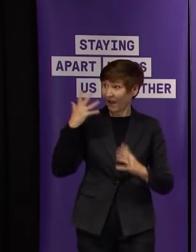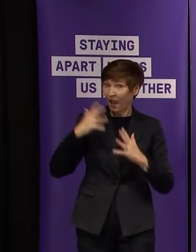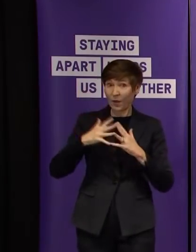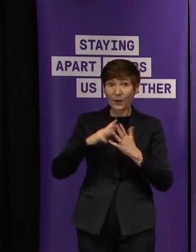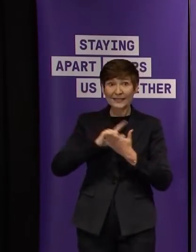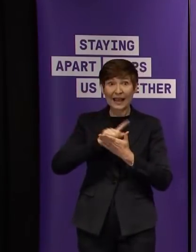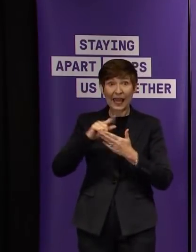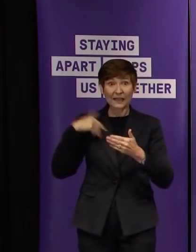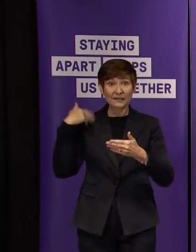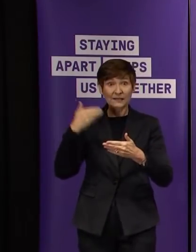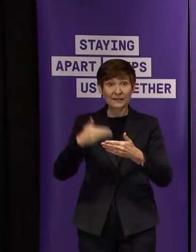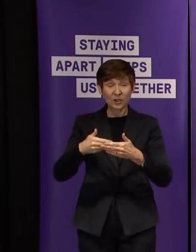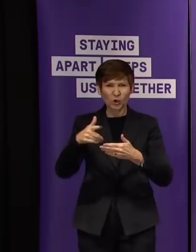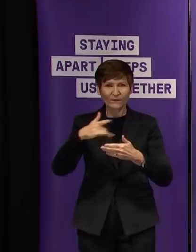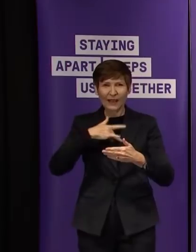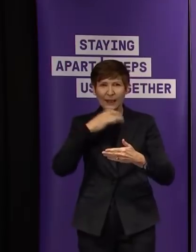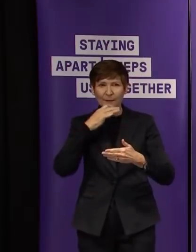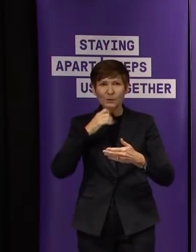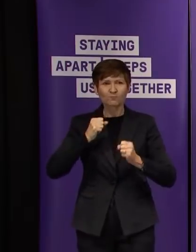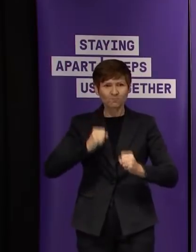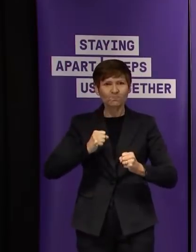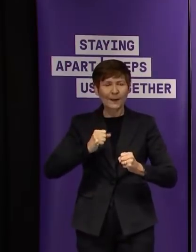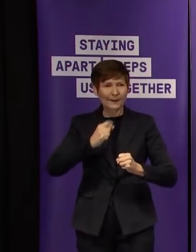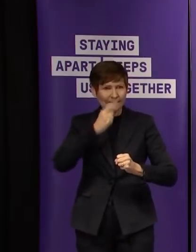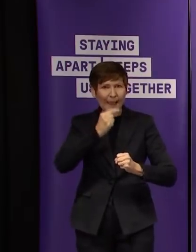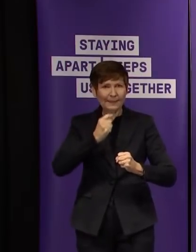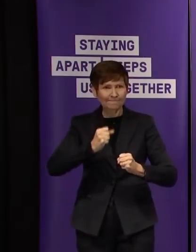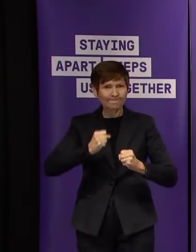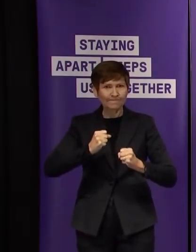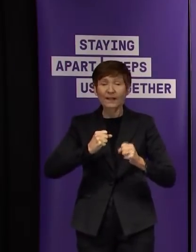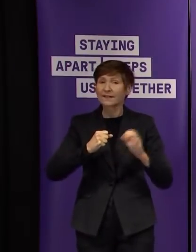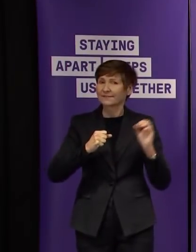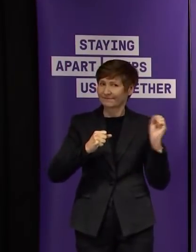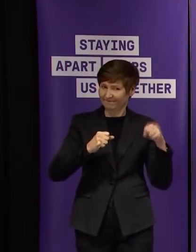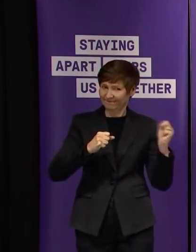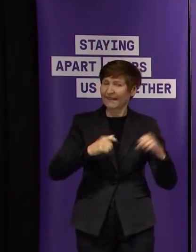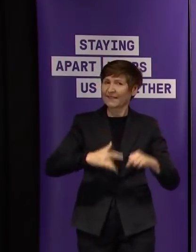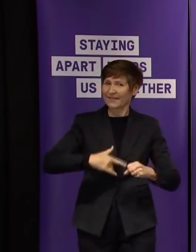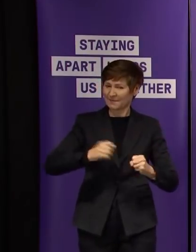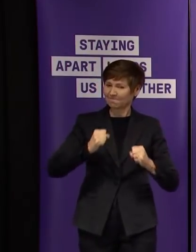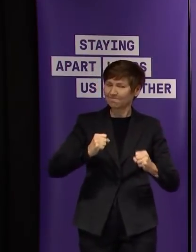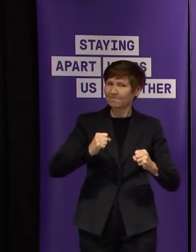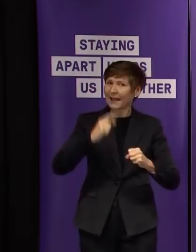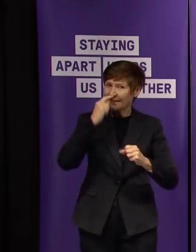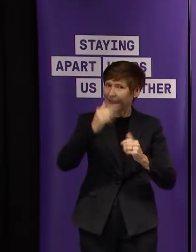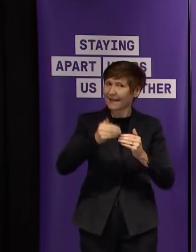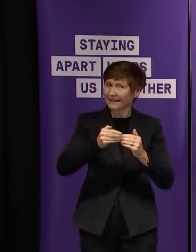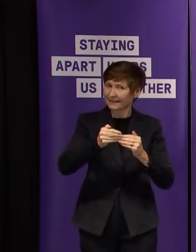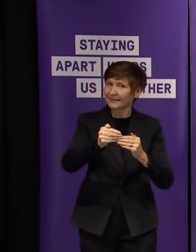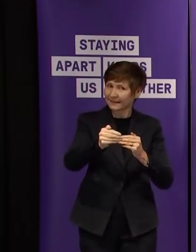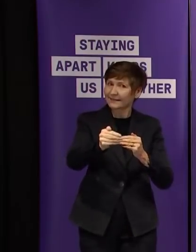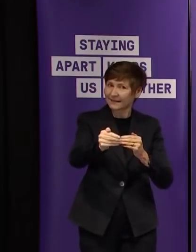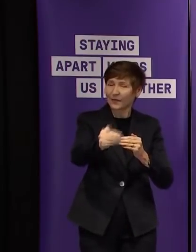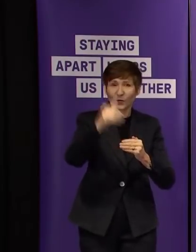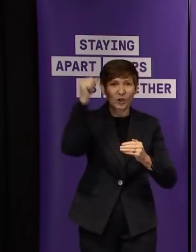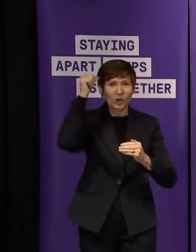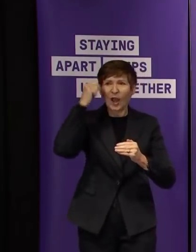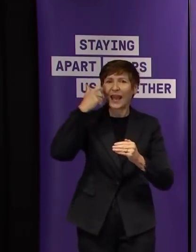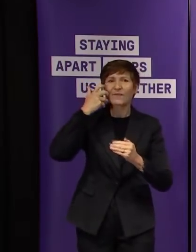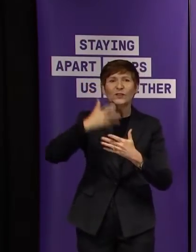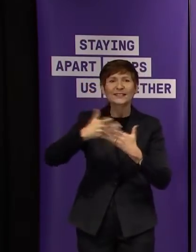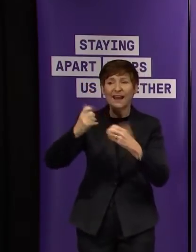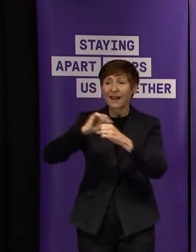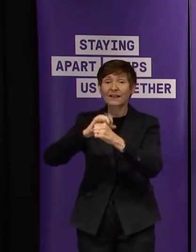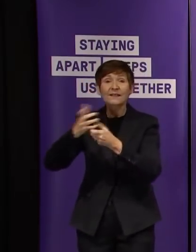occurring and have the modelling work against the actual daily numbers to be able to validate it. So